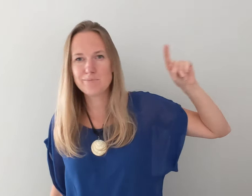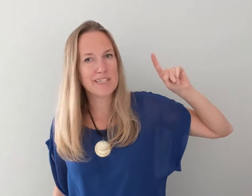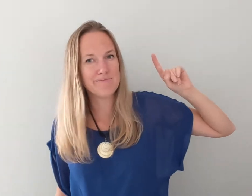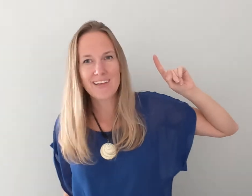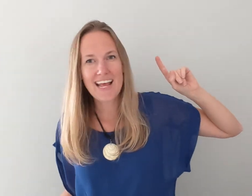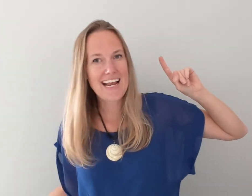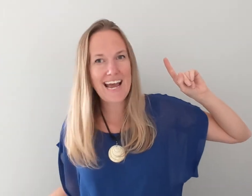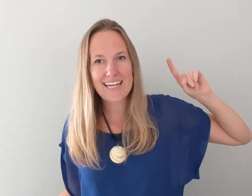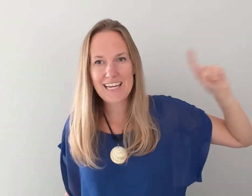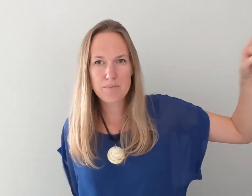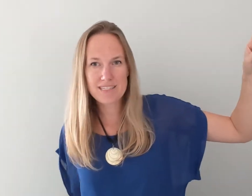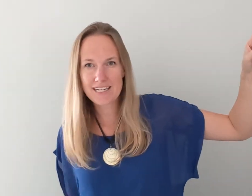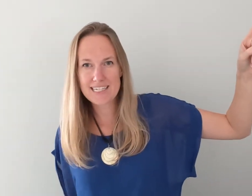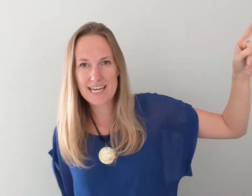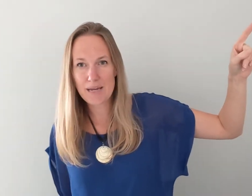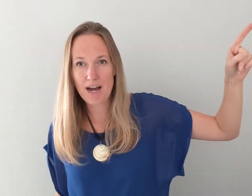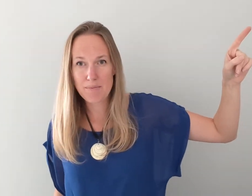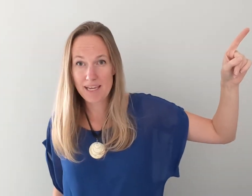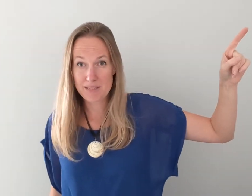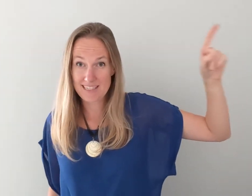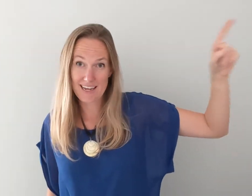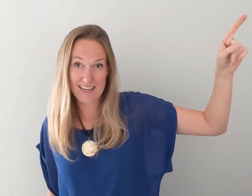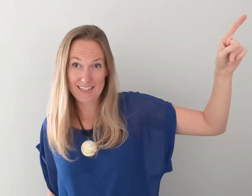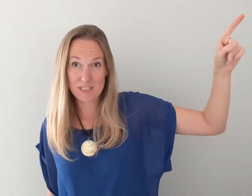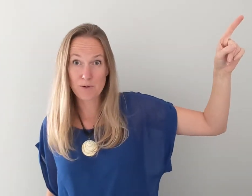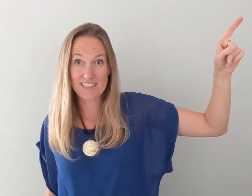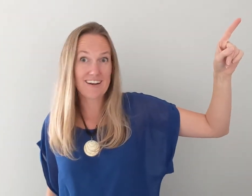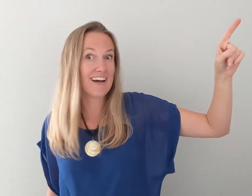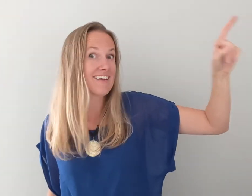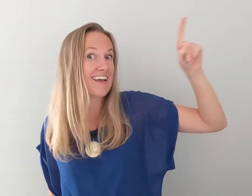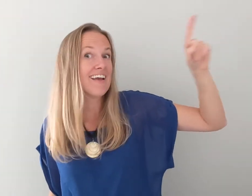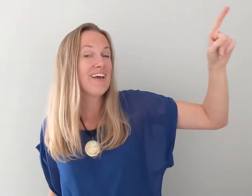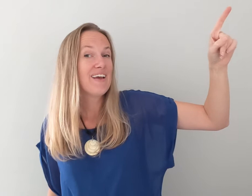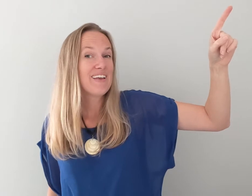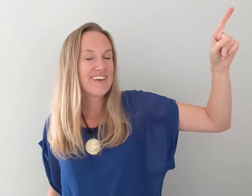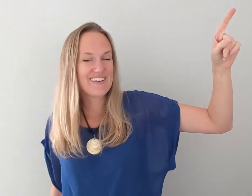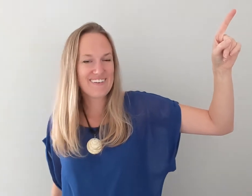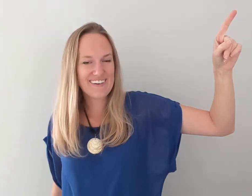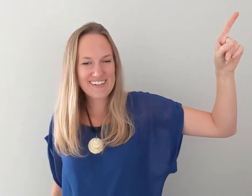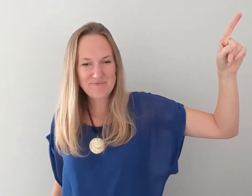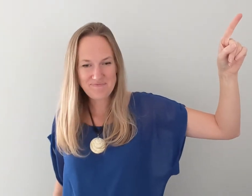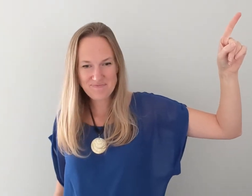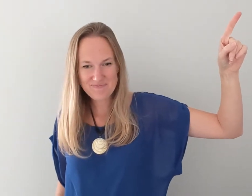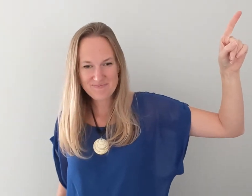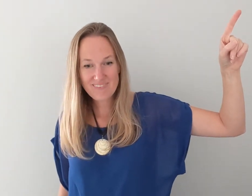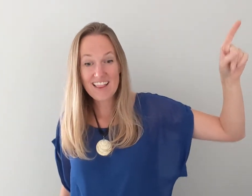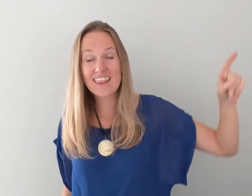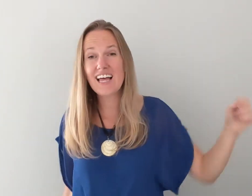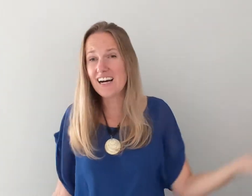but 98% of the time I make a mistake and I just point to God. Okay? Your